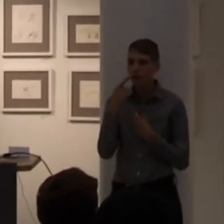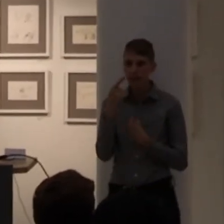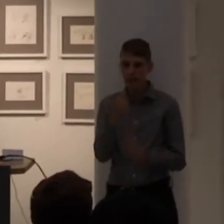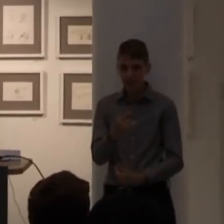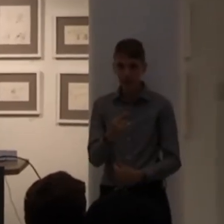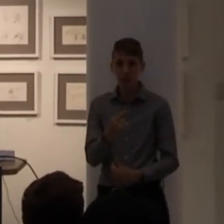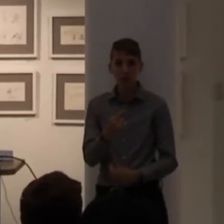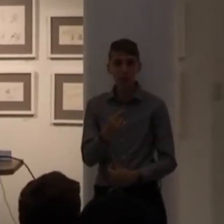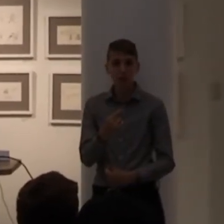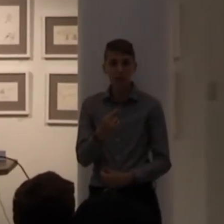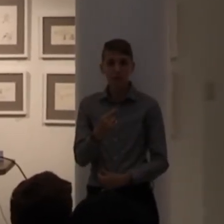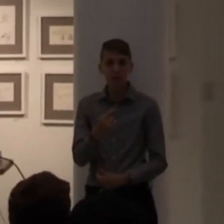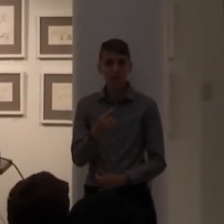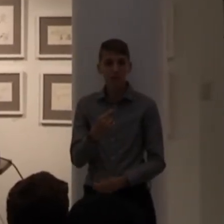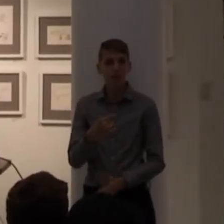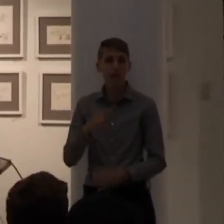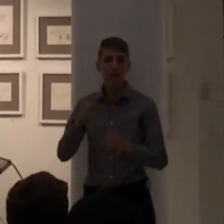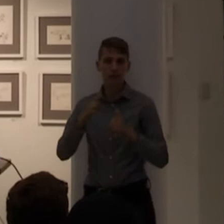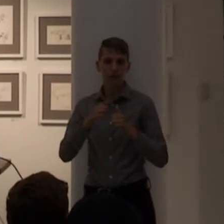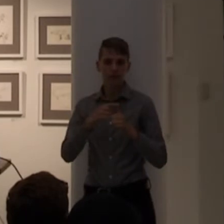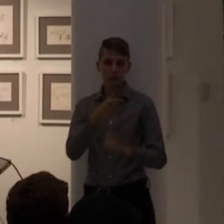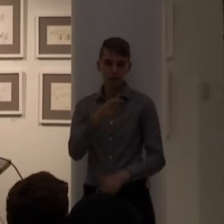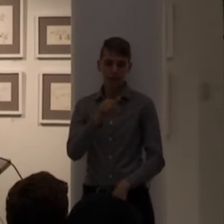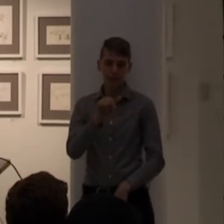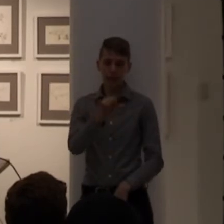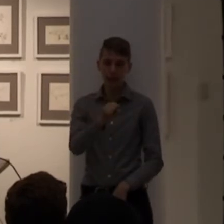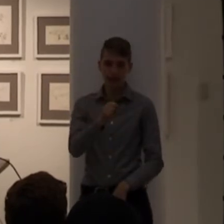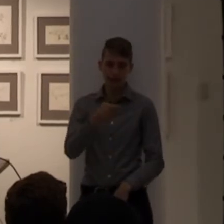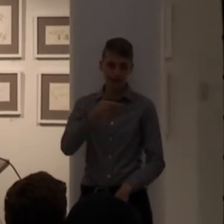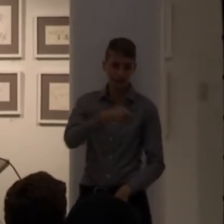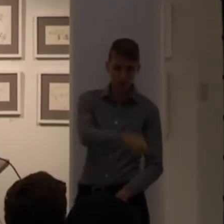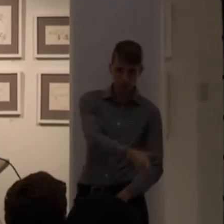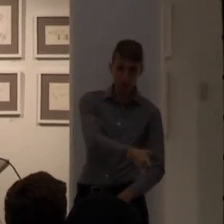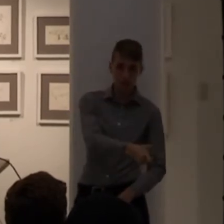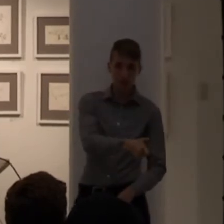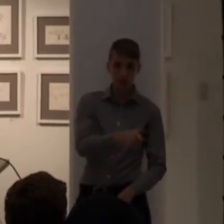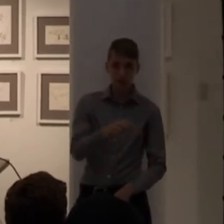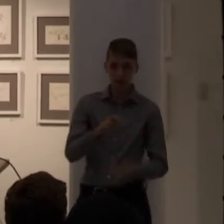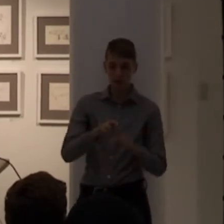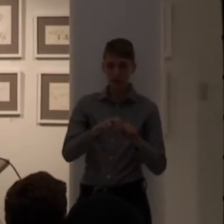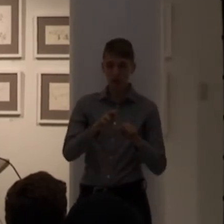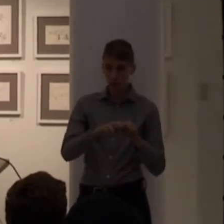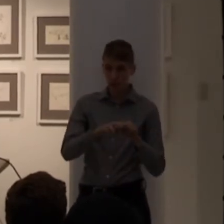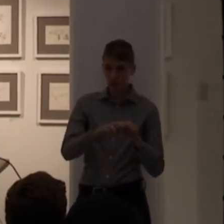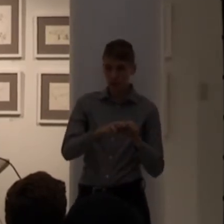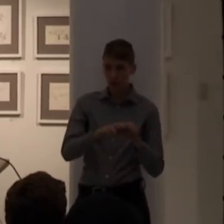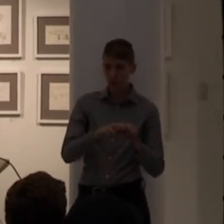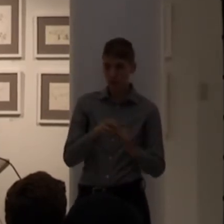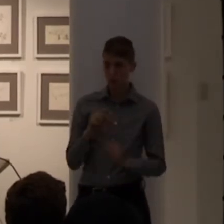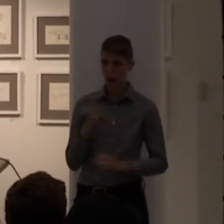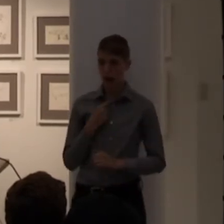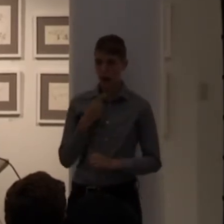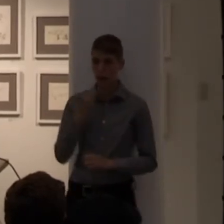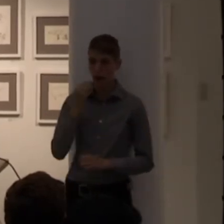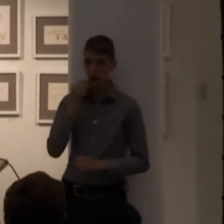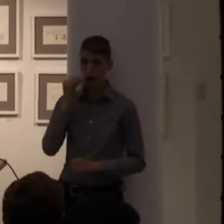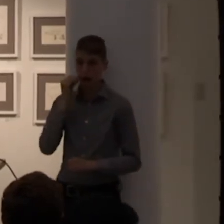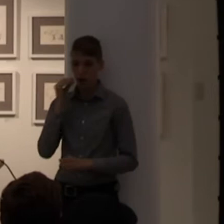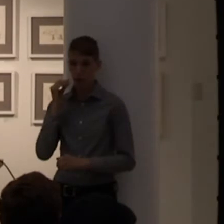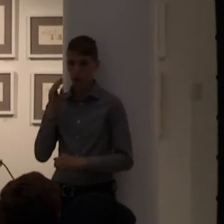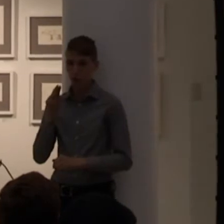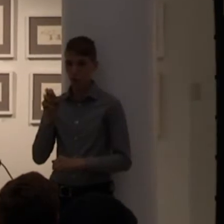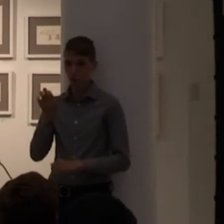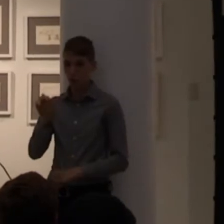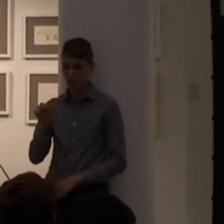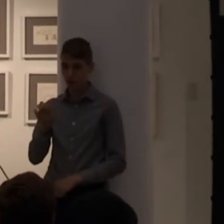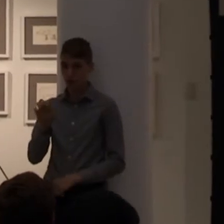Of how the first gas-injected molded chair came about. In our houseware division, I was